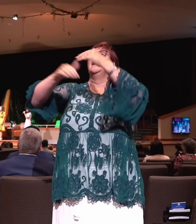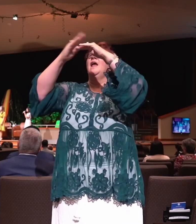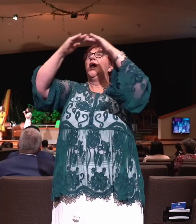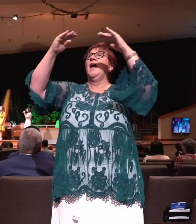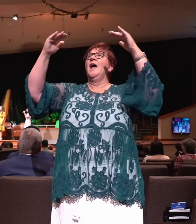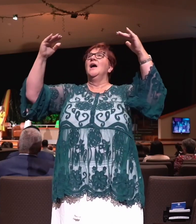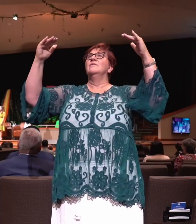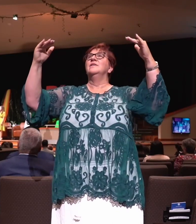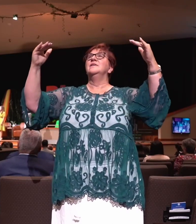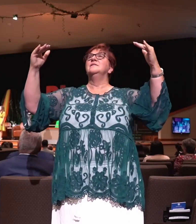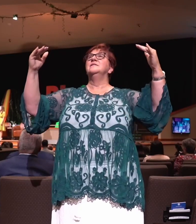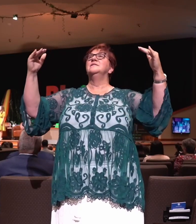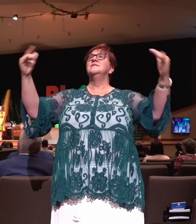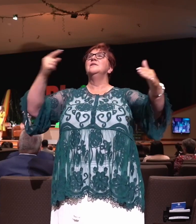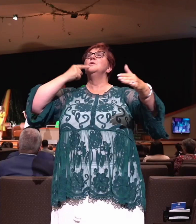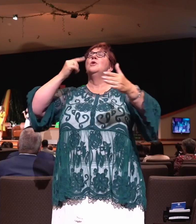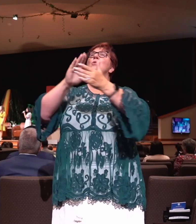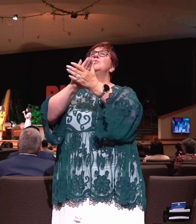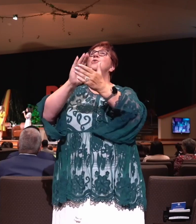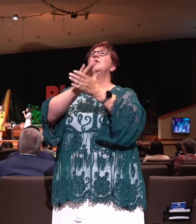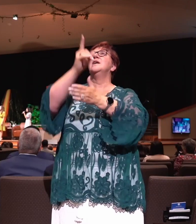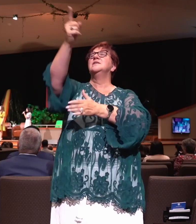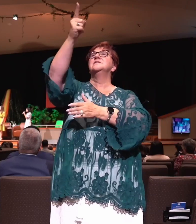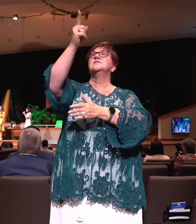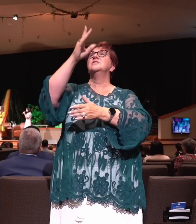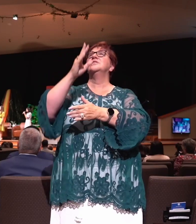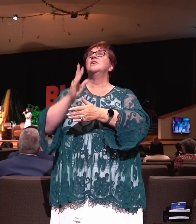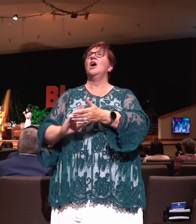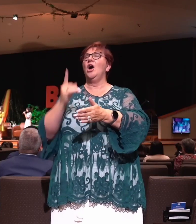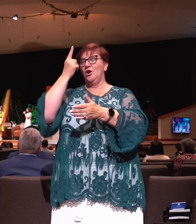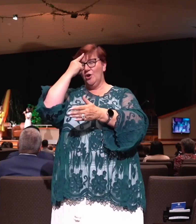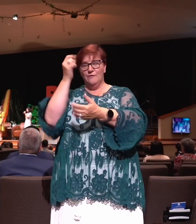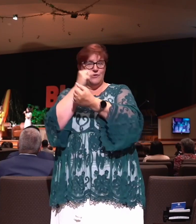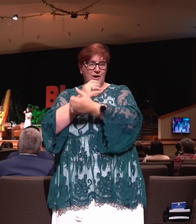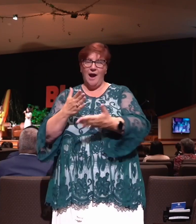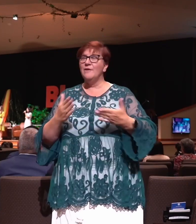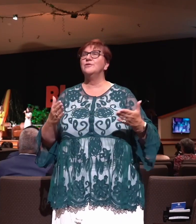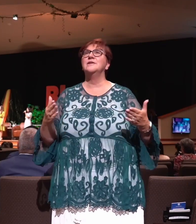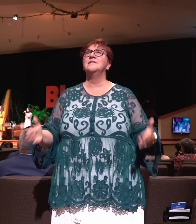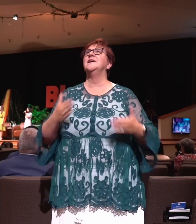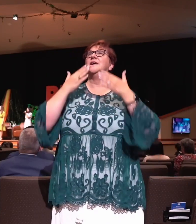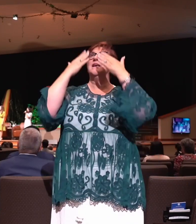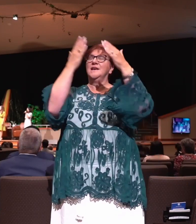I praise God for what he's